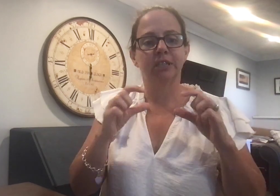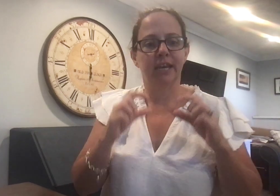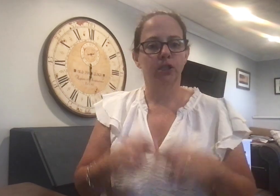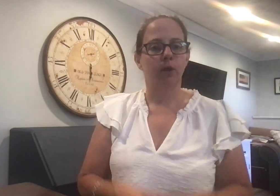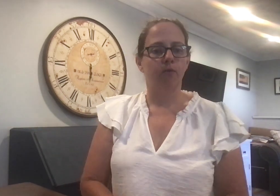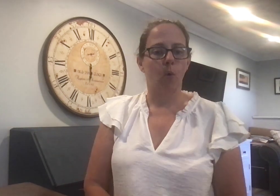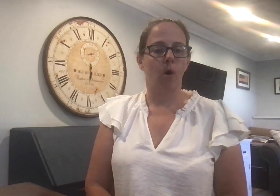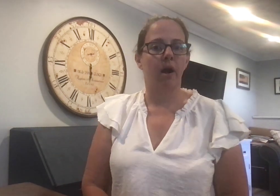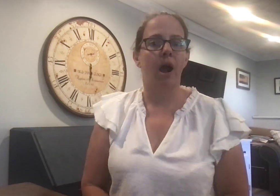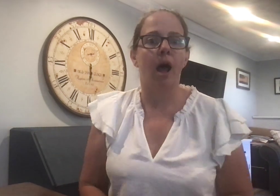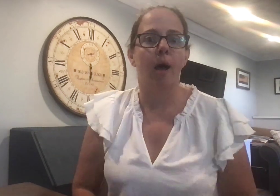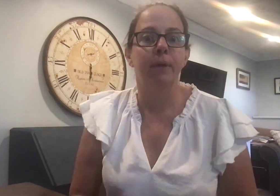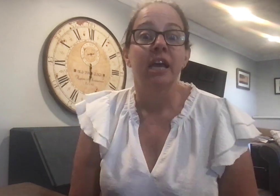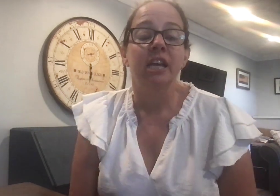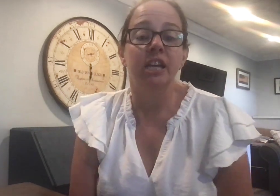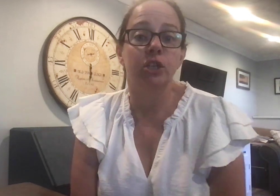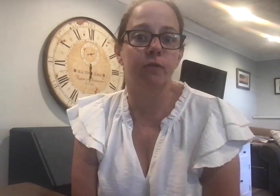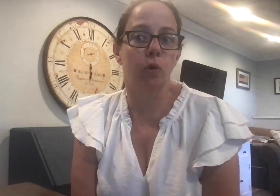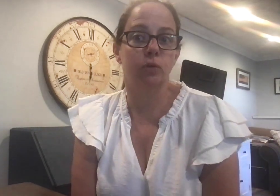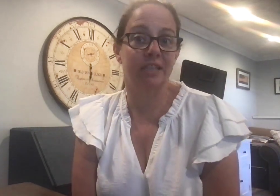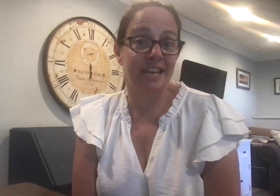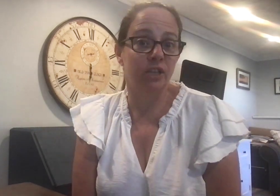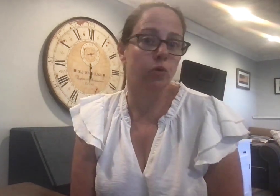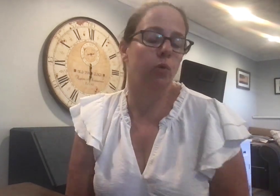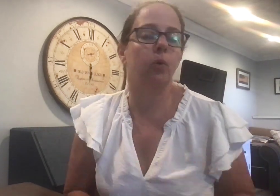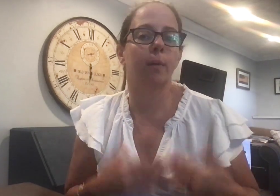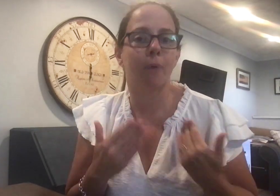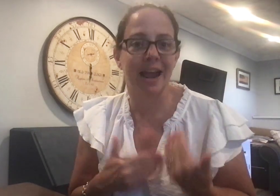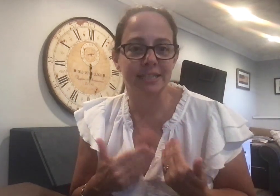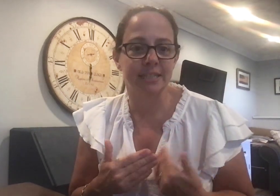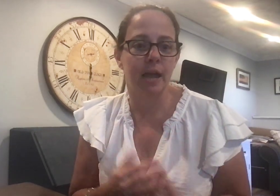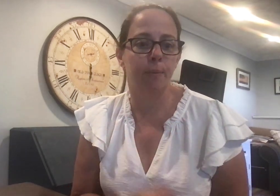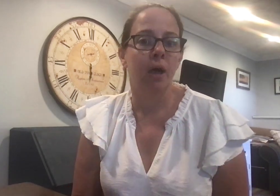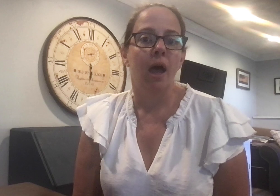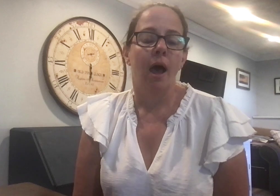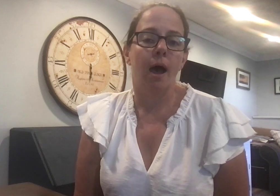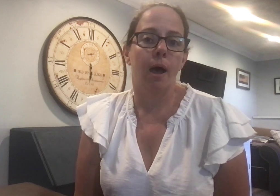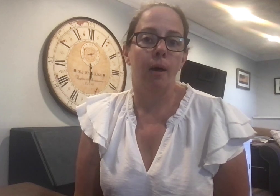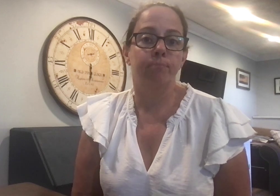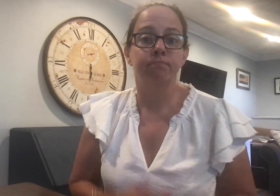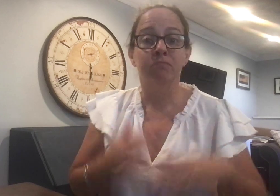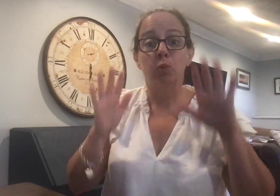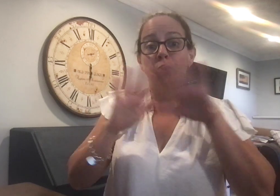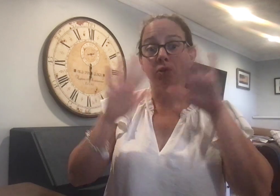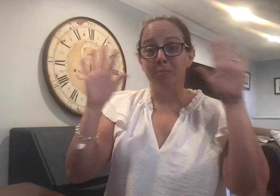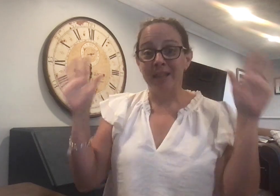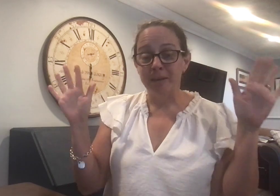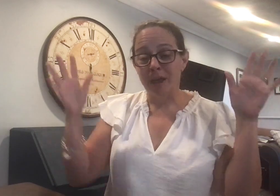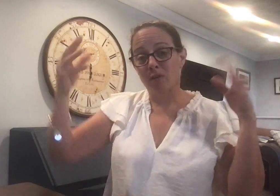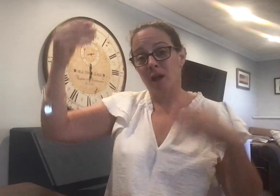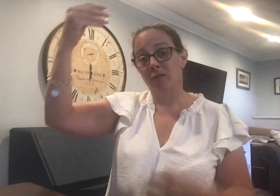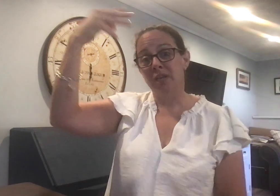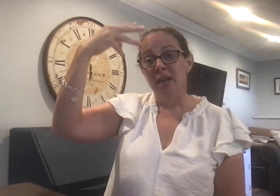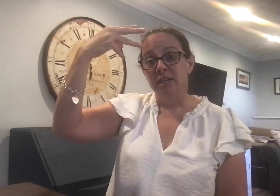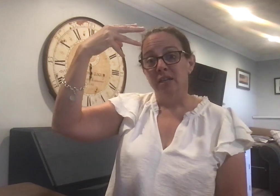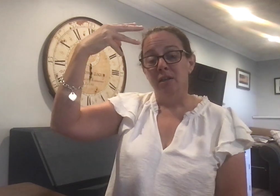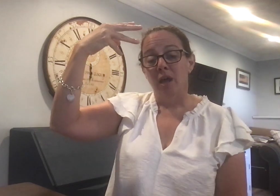links for each of those things so you can practice them. We're doing plain background,